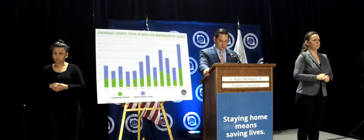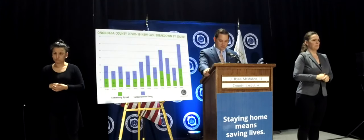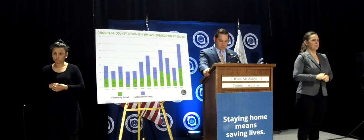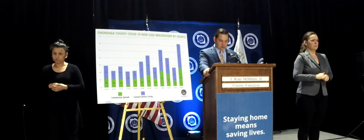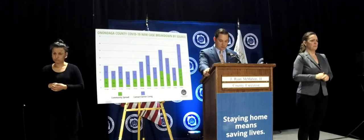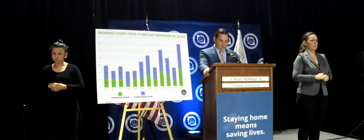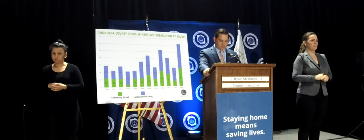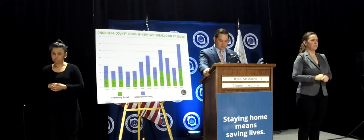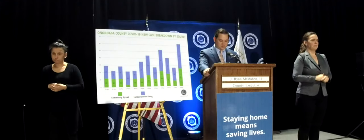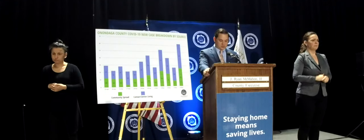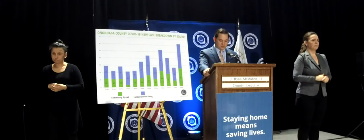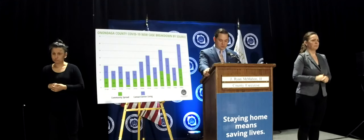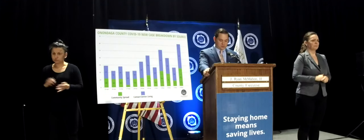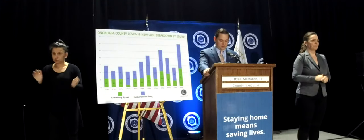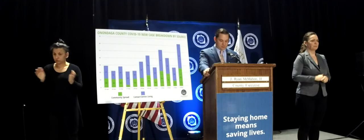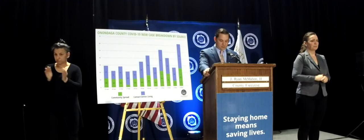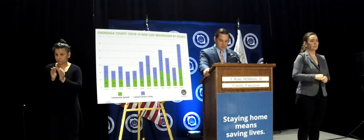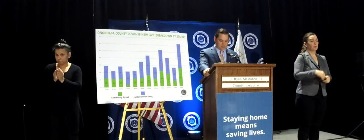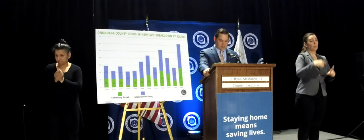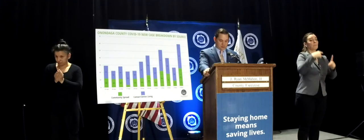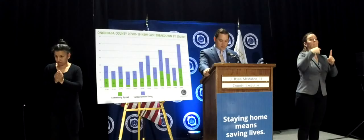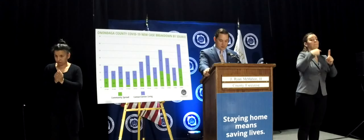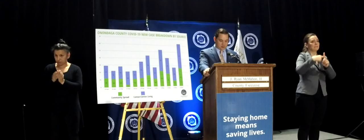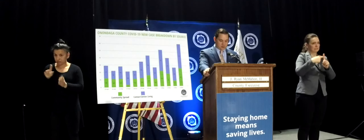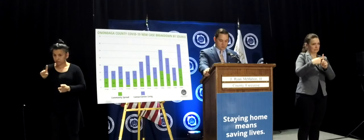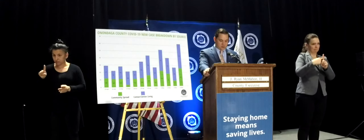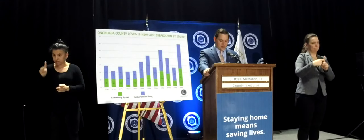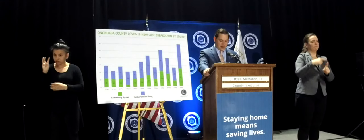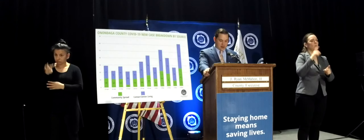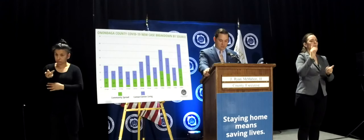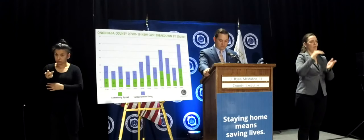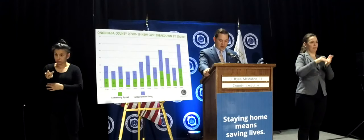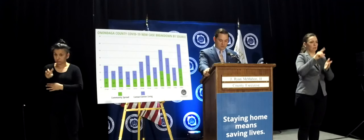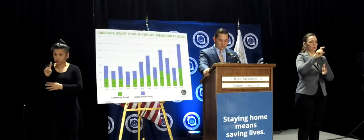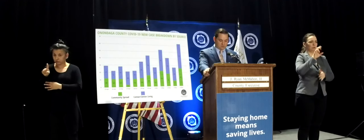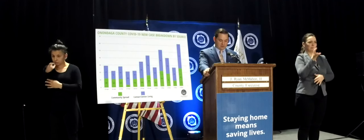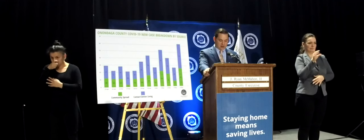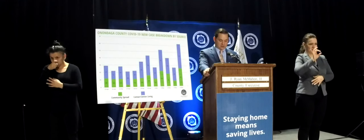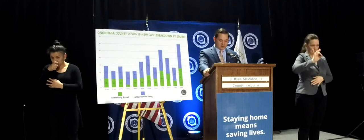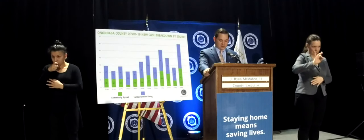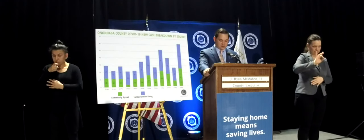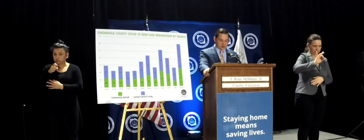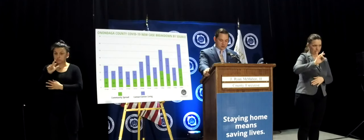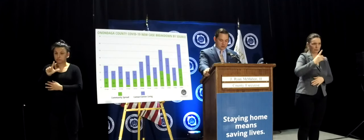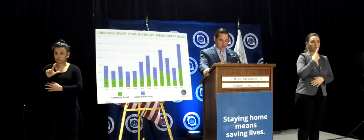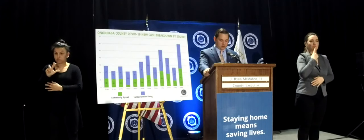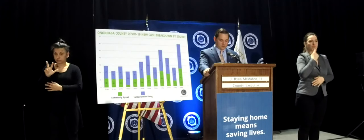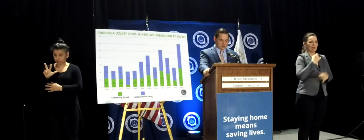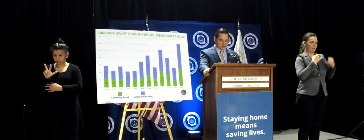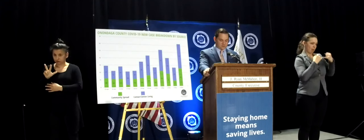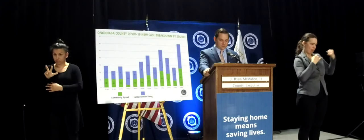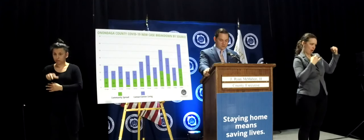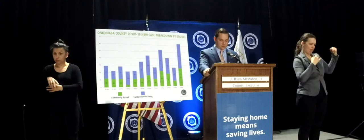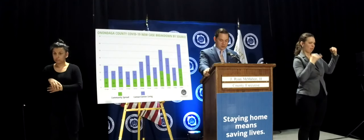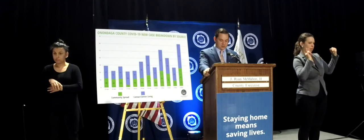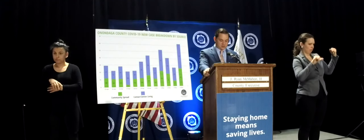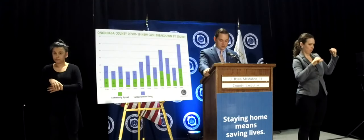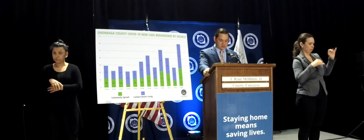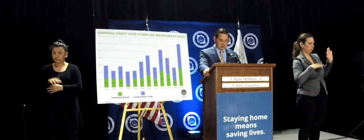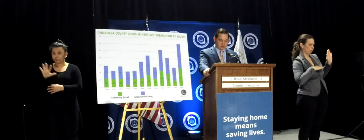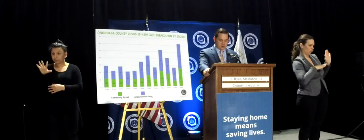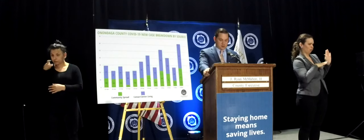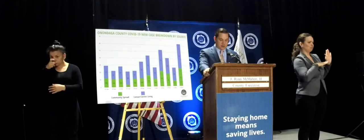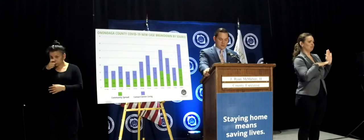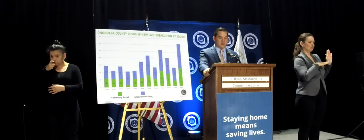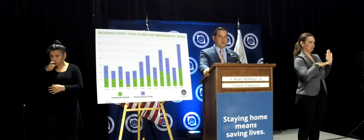1178, that's our red curve, that's up 63. We have 505 active cases, our yellow curve, that's up 53